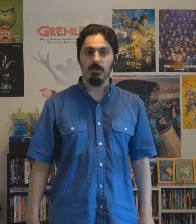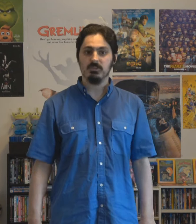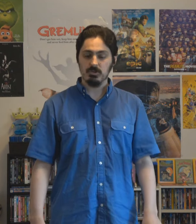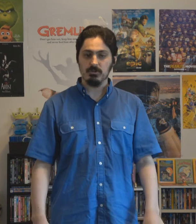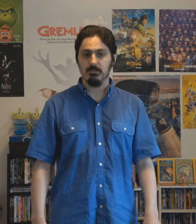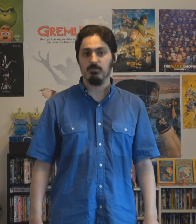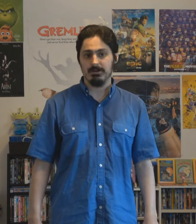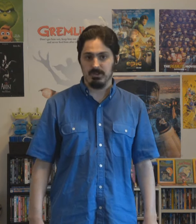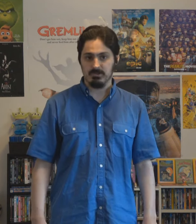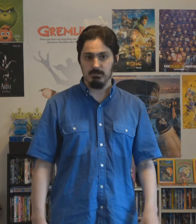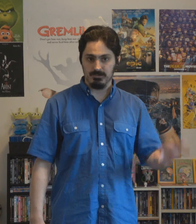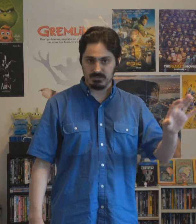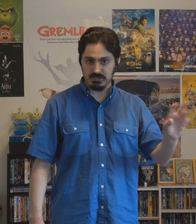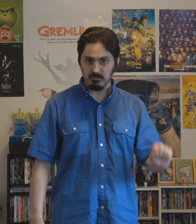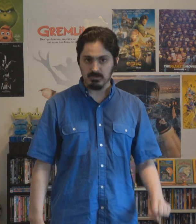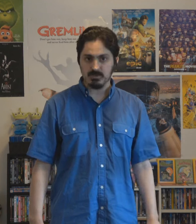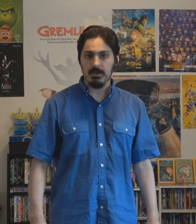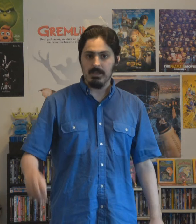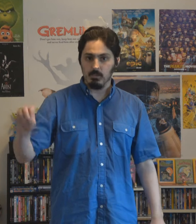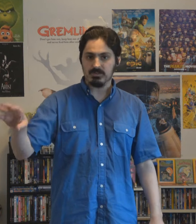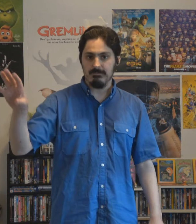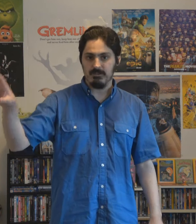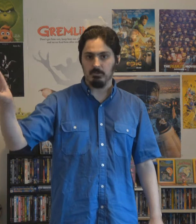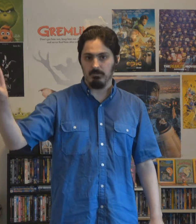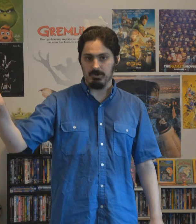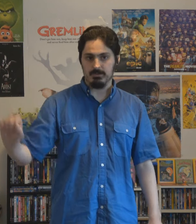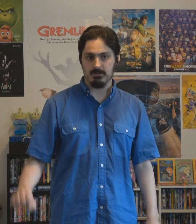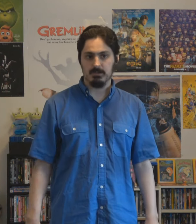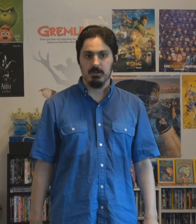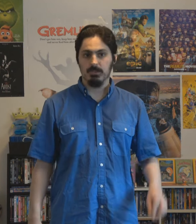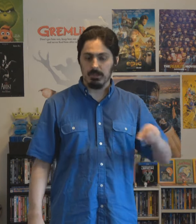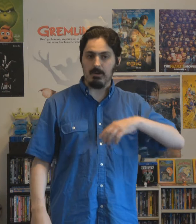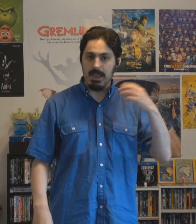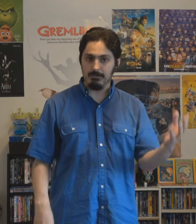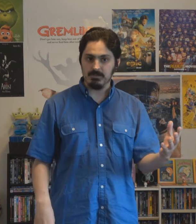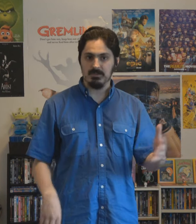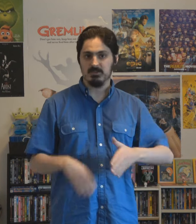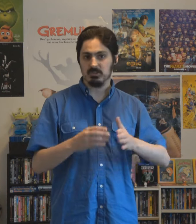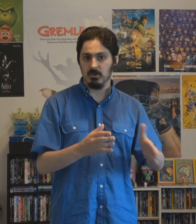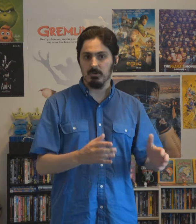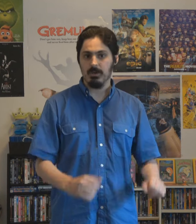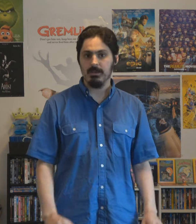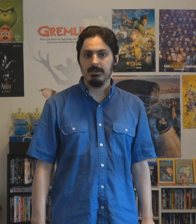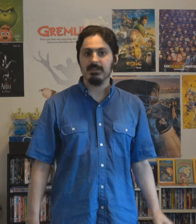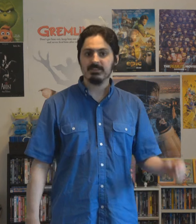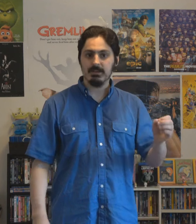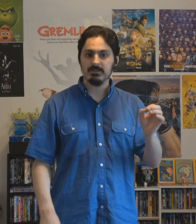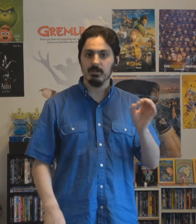way studios view franchises, both the successful ones and the ones that failed with audiences. When the latter happens and is discarded away, that does not necessarily